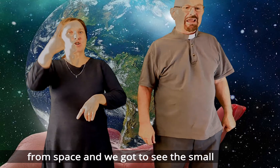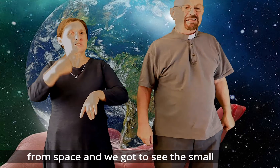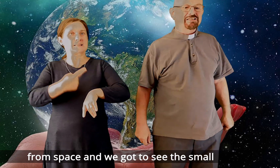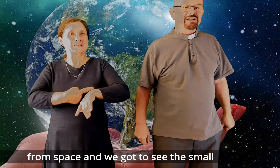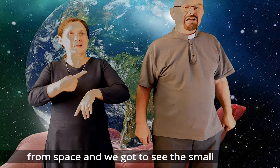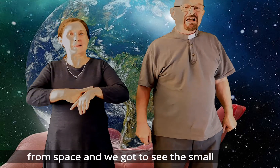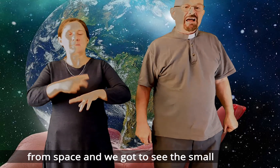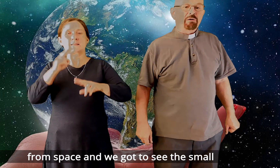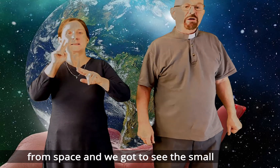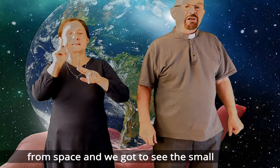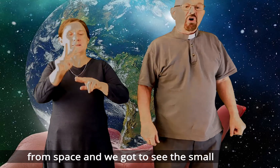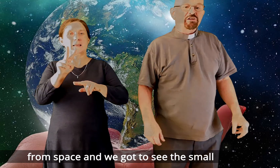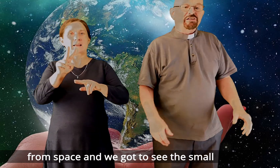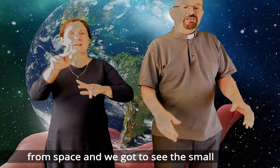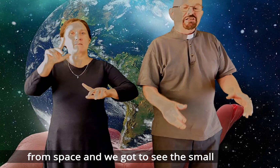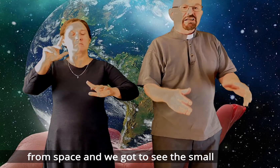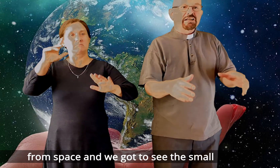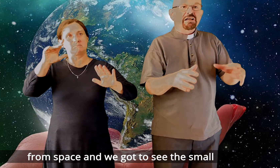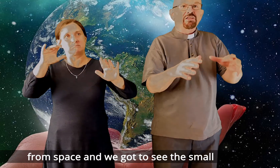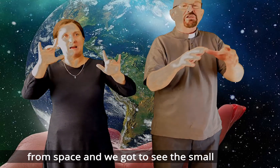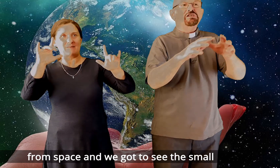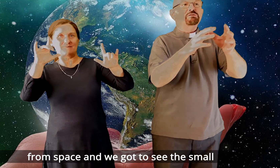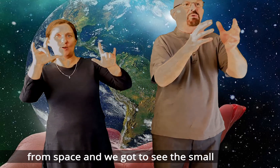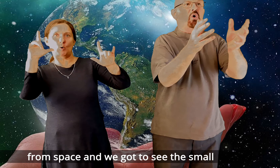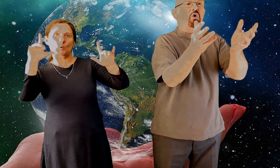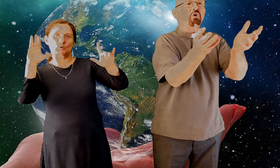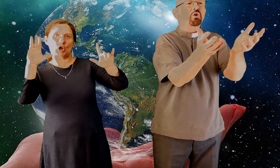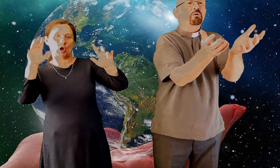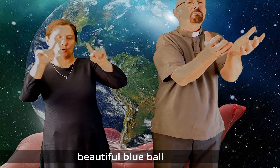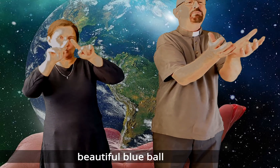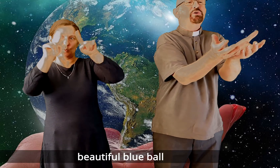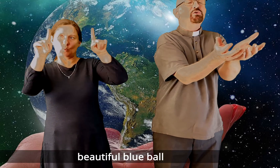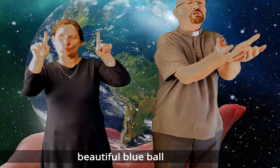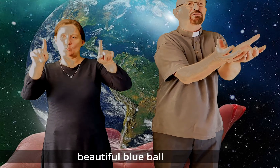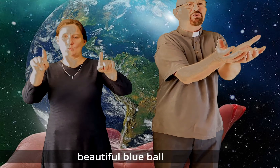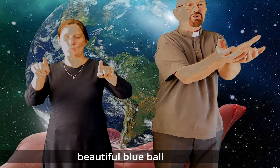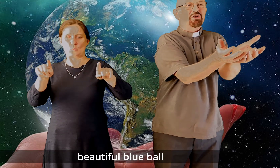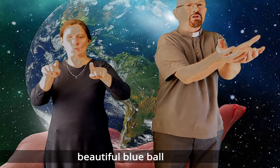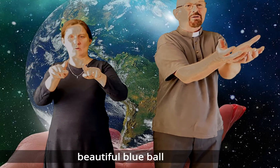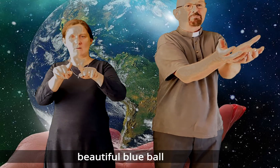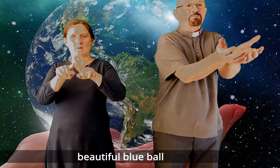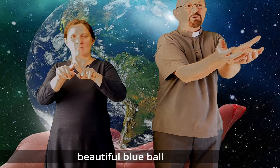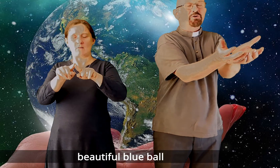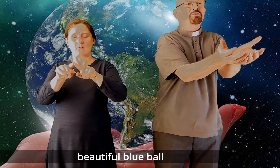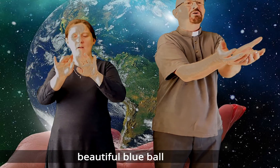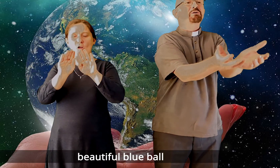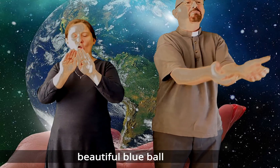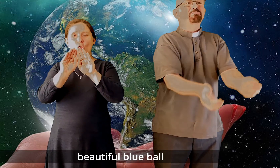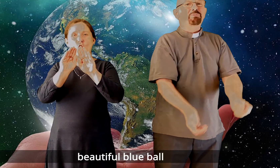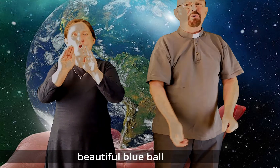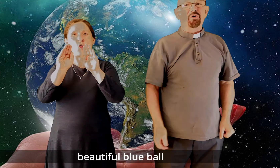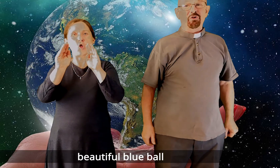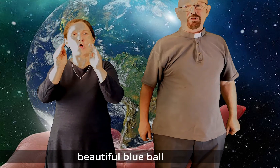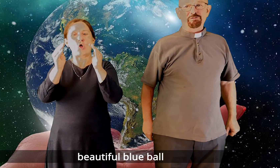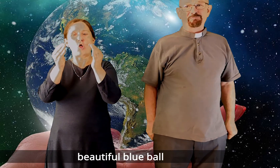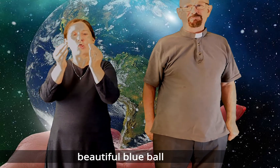space, and we got to see the small, beautiful blue ball.